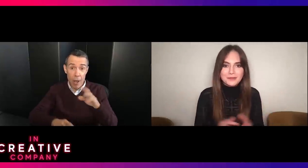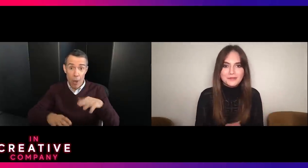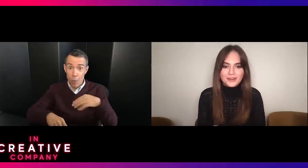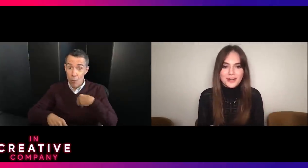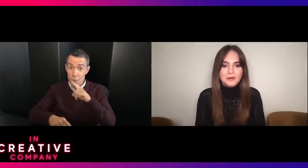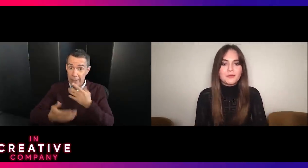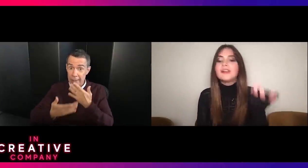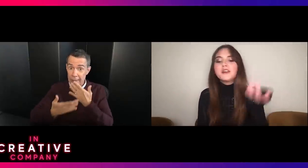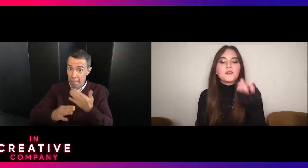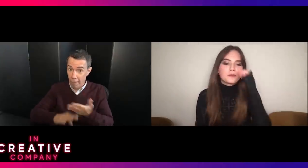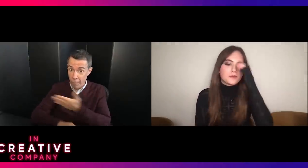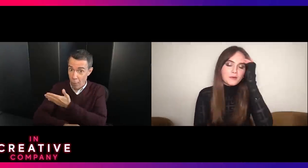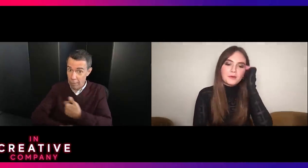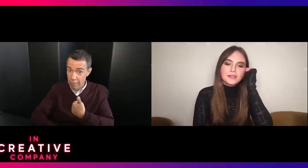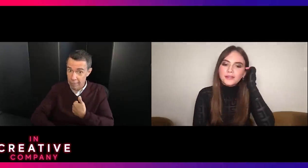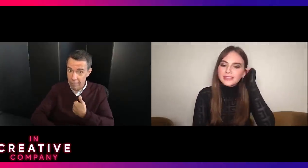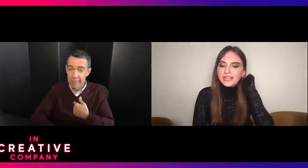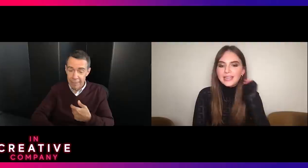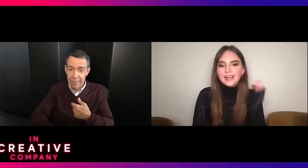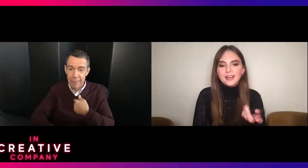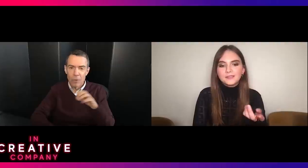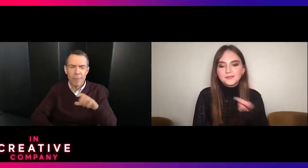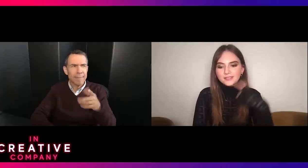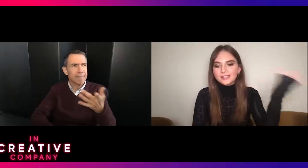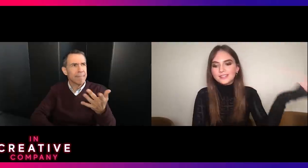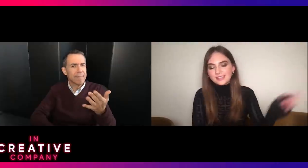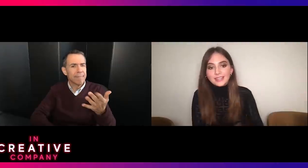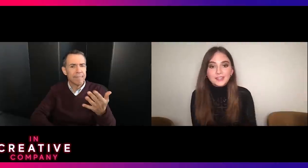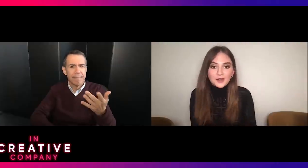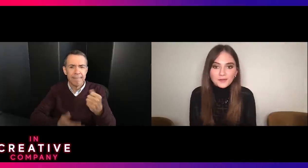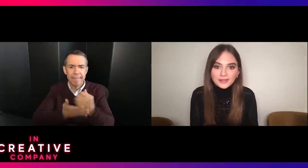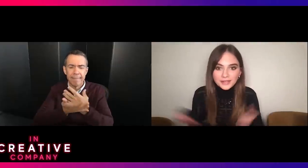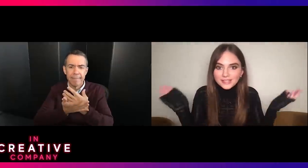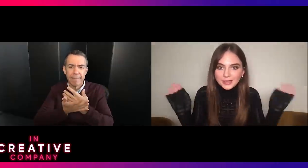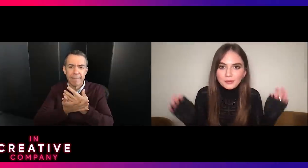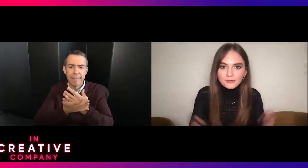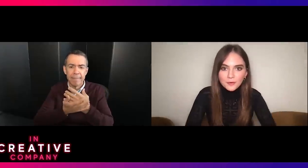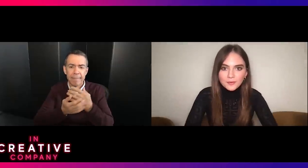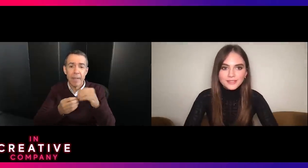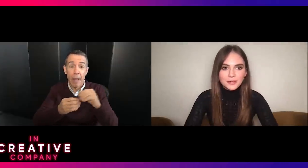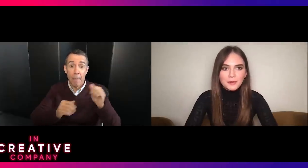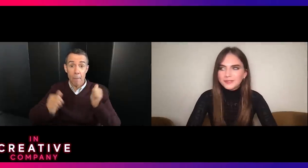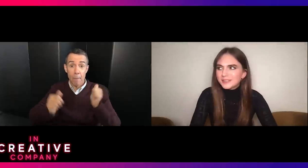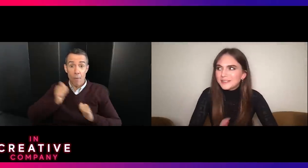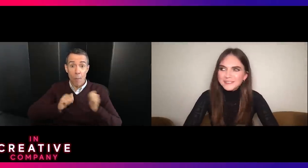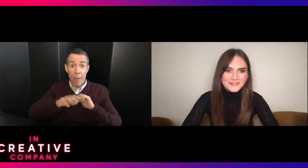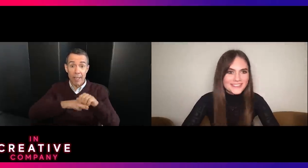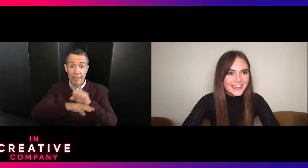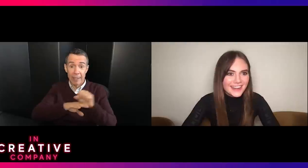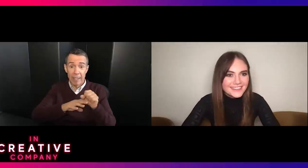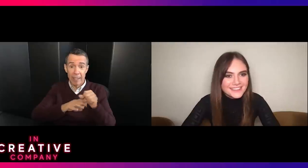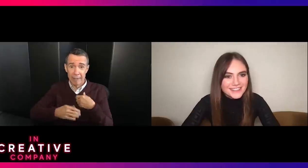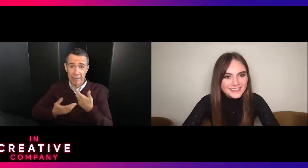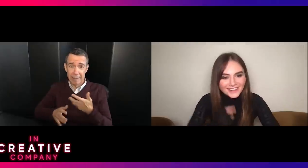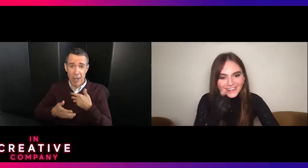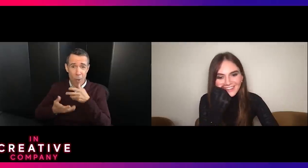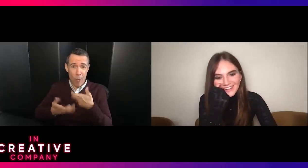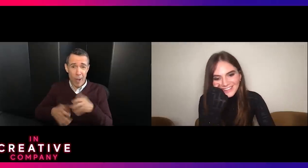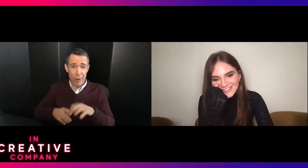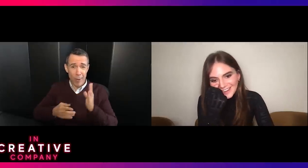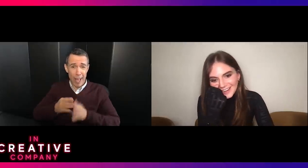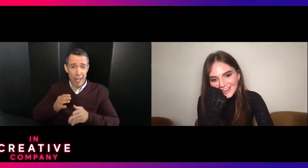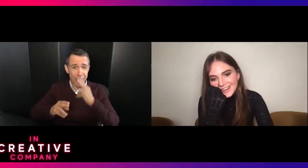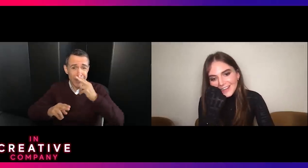really sung before. And I remember when we were doing the scene, you know, when it's like the performance, I remember I was like, oh, I don't want this to end. It's so